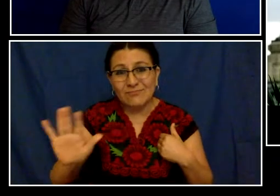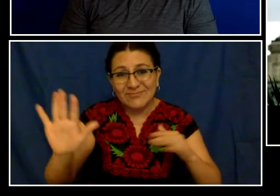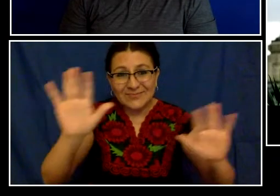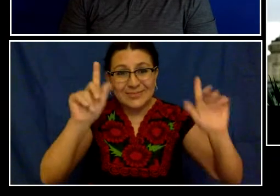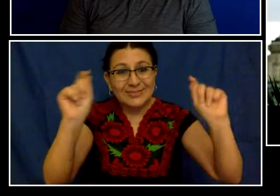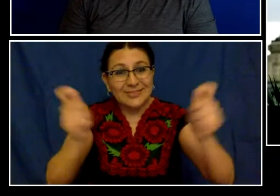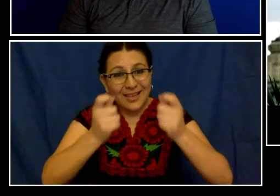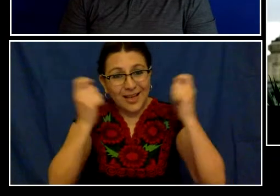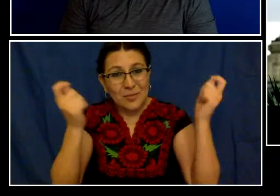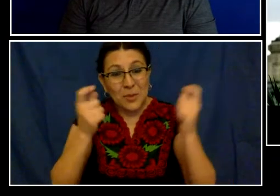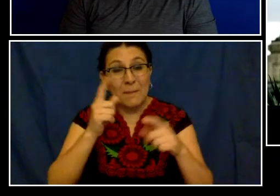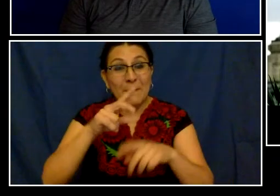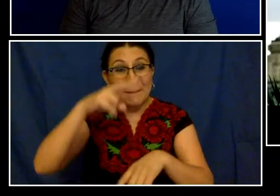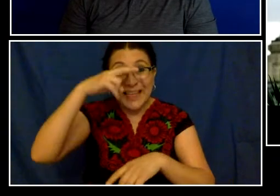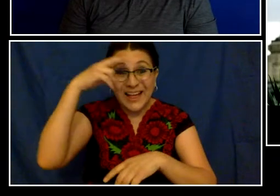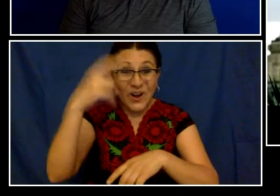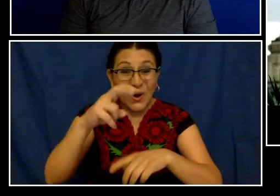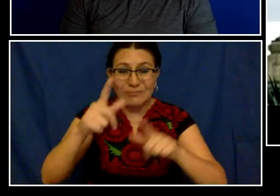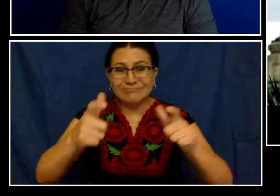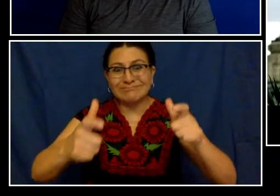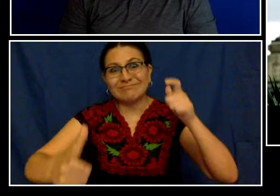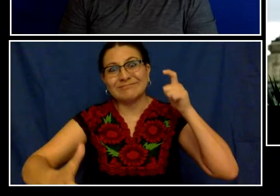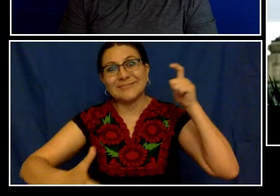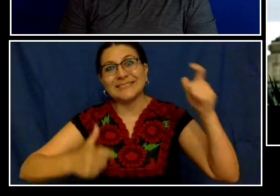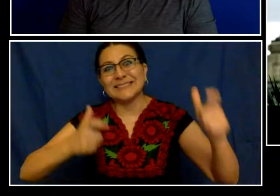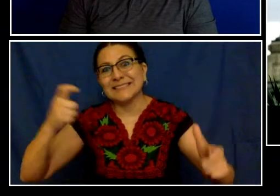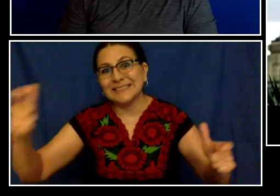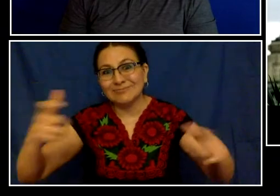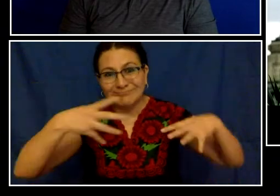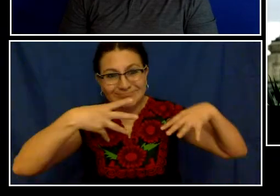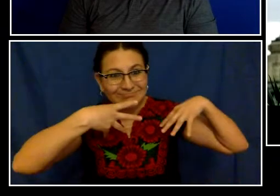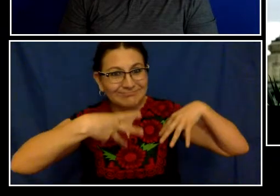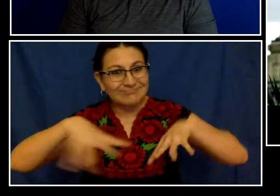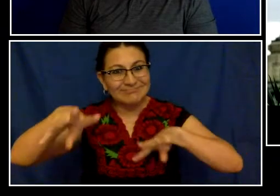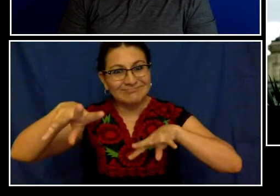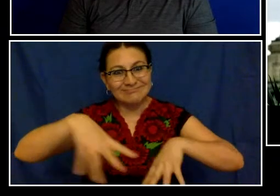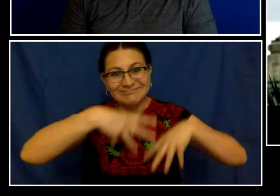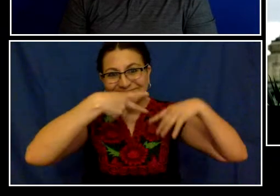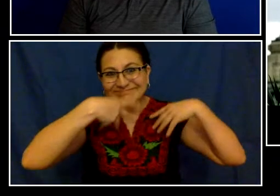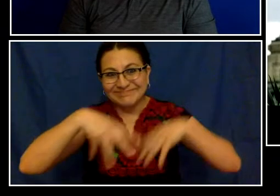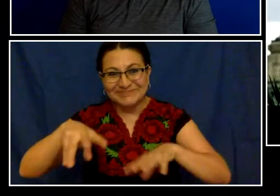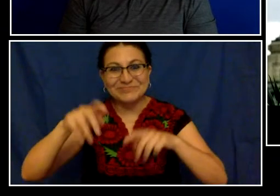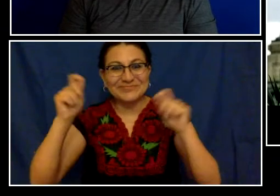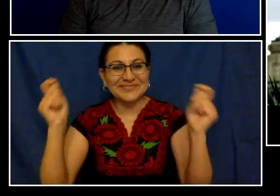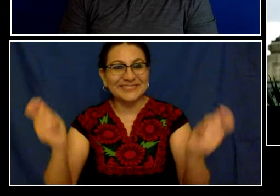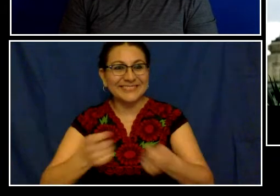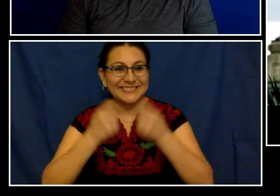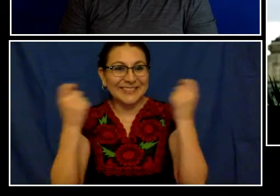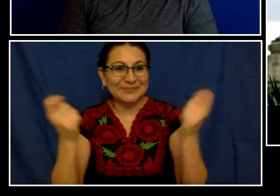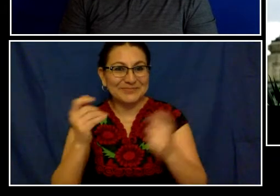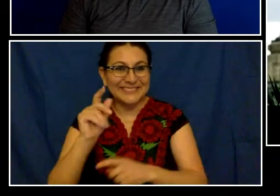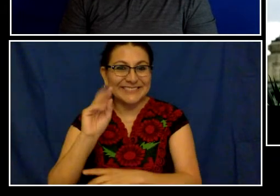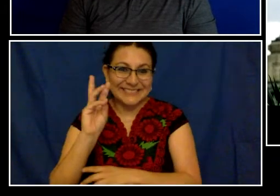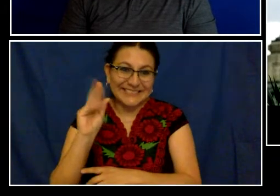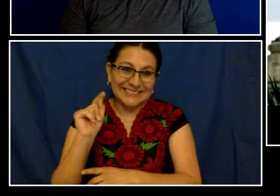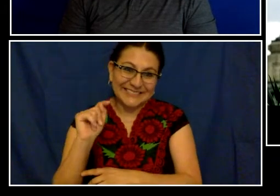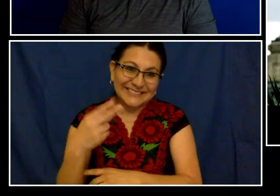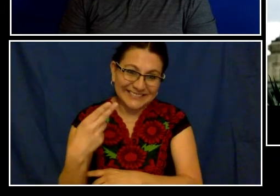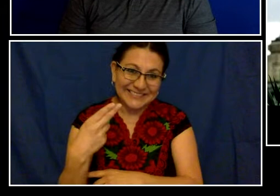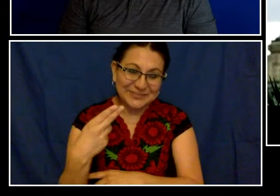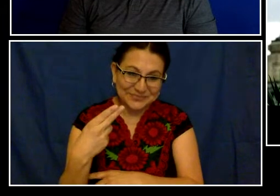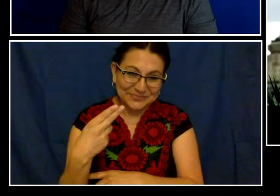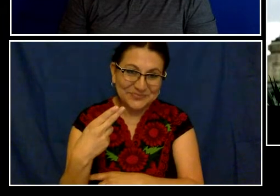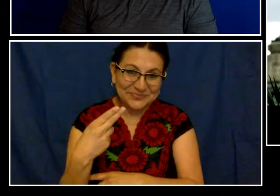is an area where there's lots of different celebrations because Mexico's so big. So big. We had a lot of different